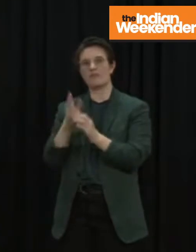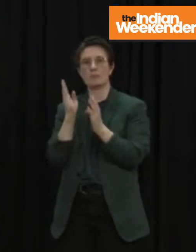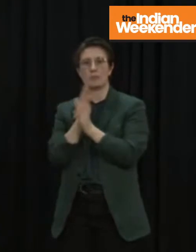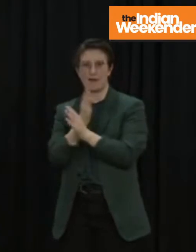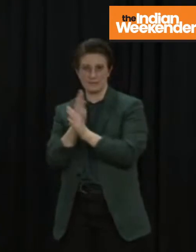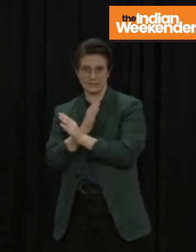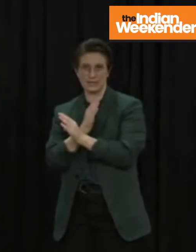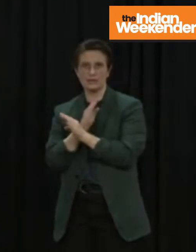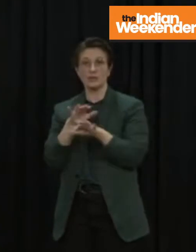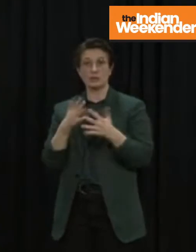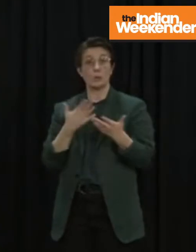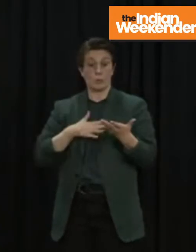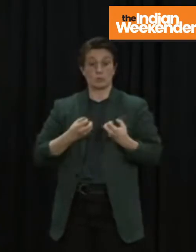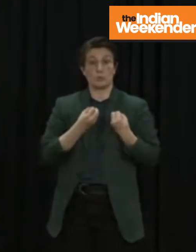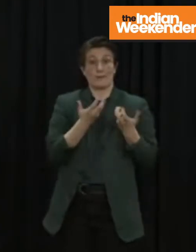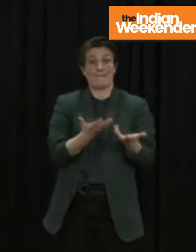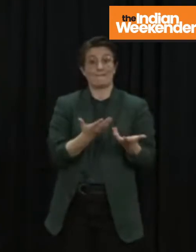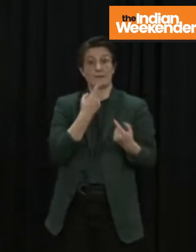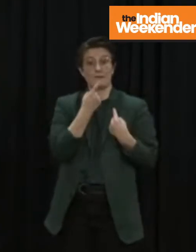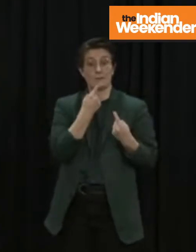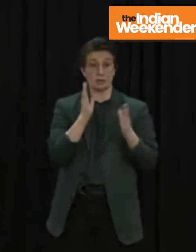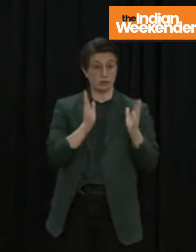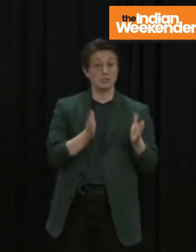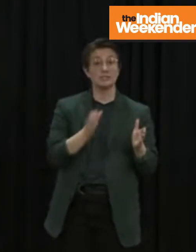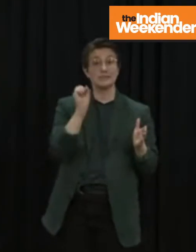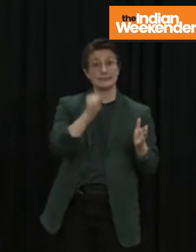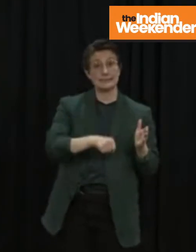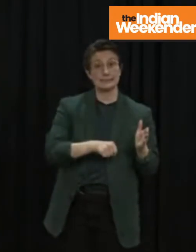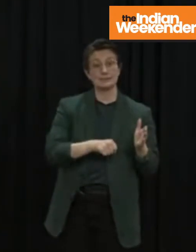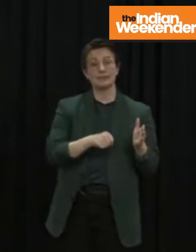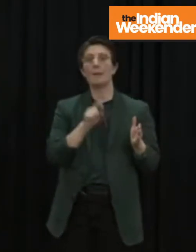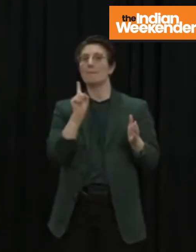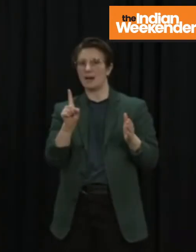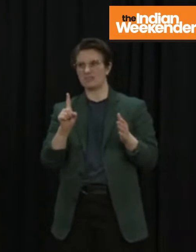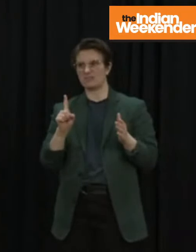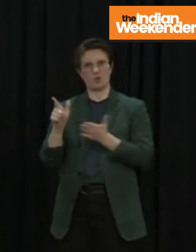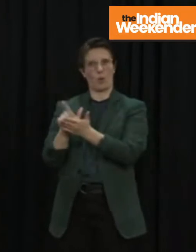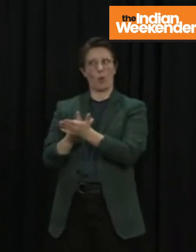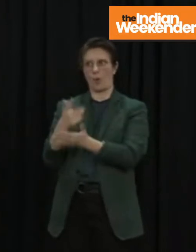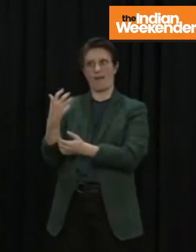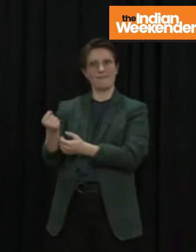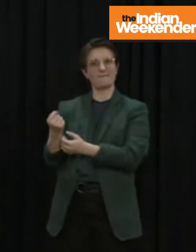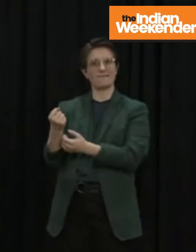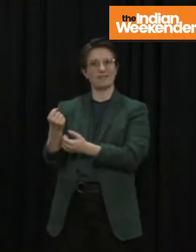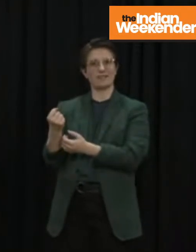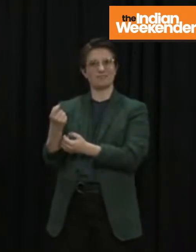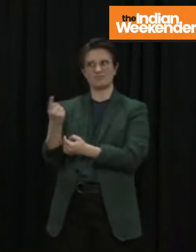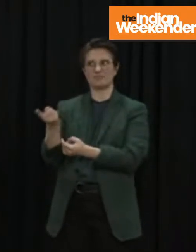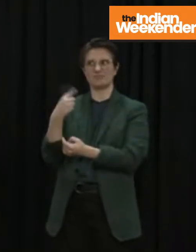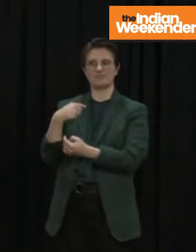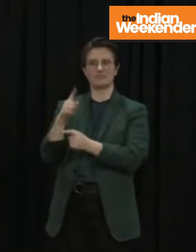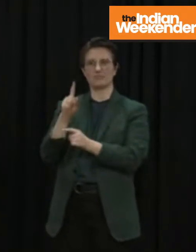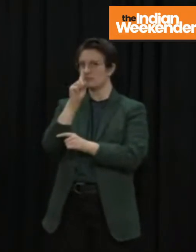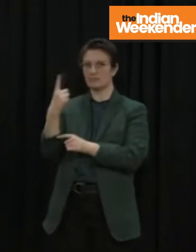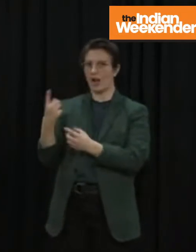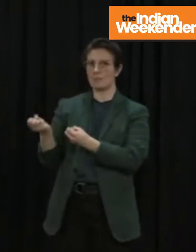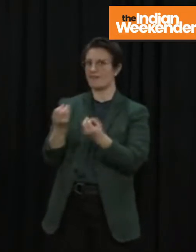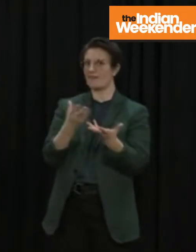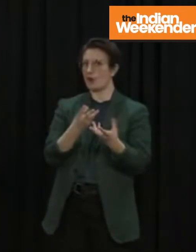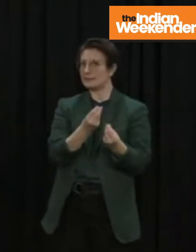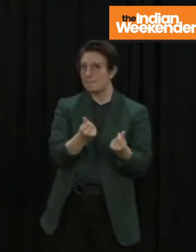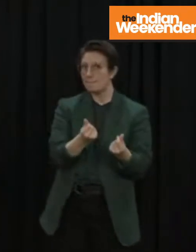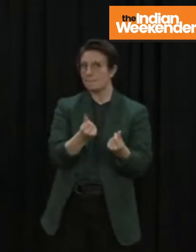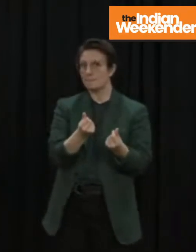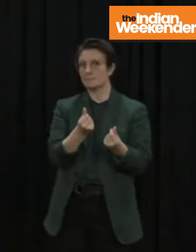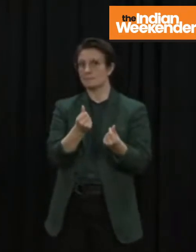the law here, and there are some laws around what we can and cannot provide. We're pushing as hard as we can to provide as much information as we